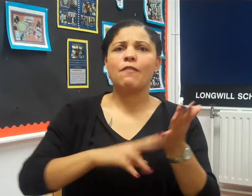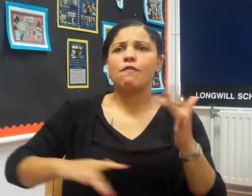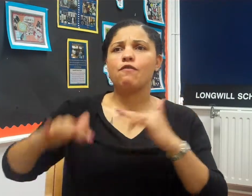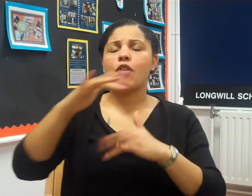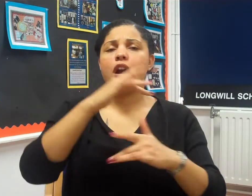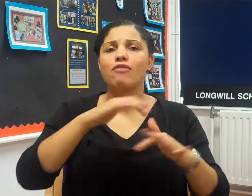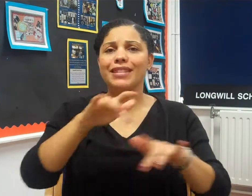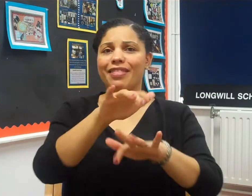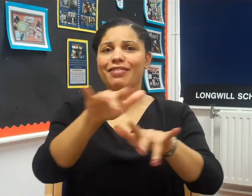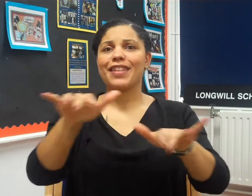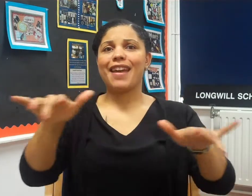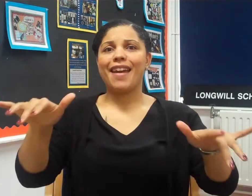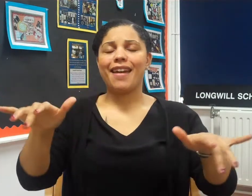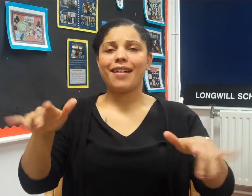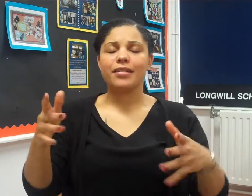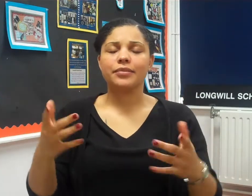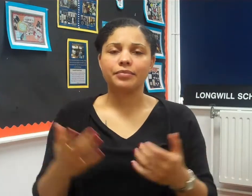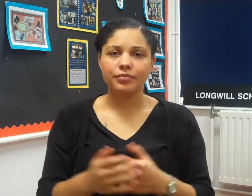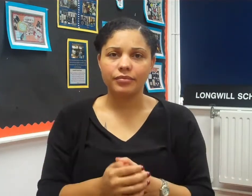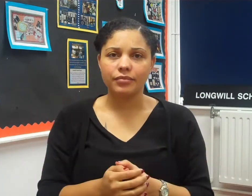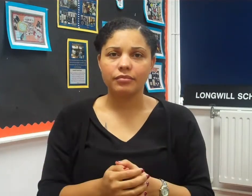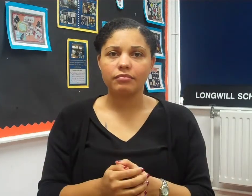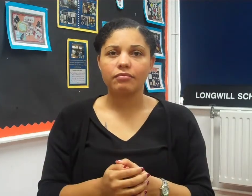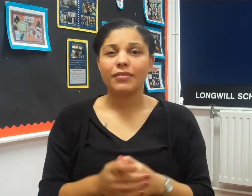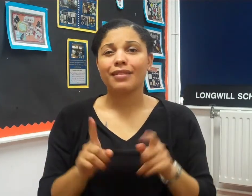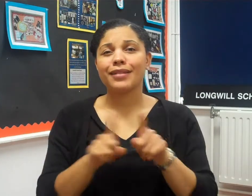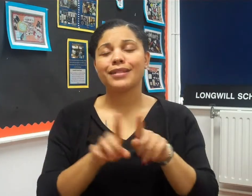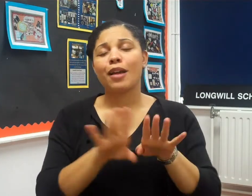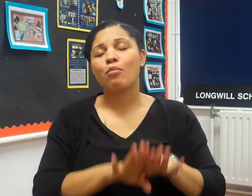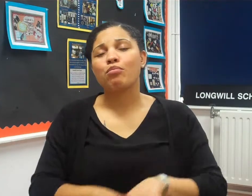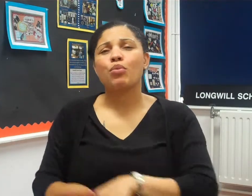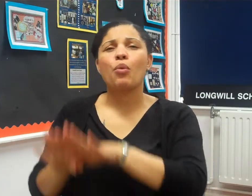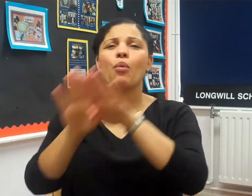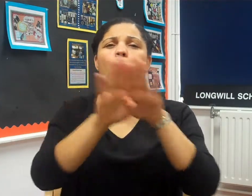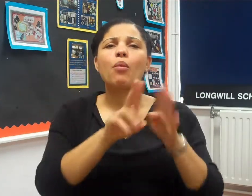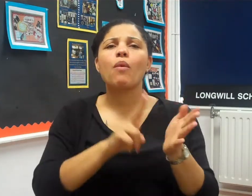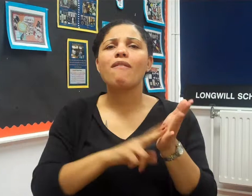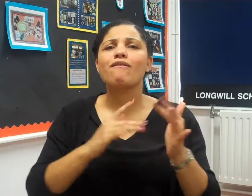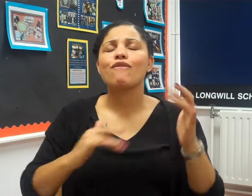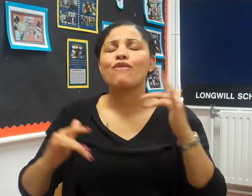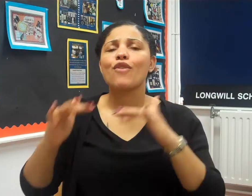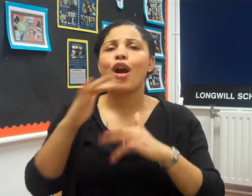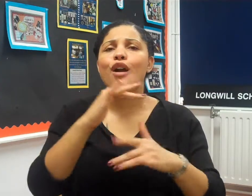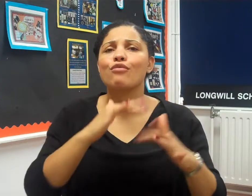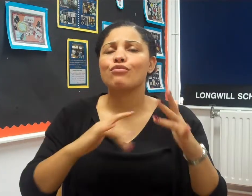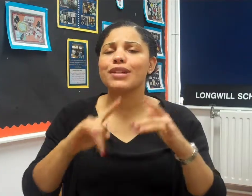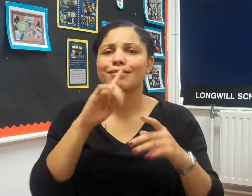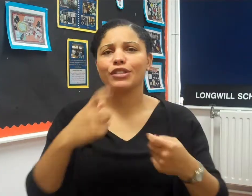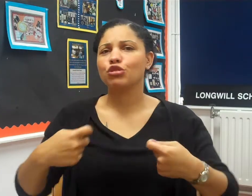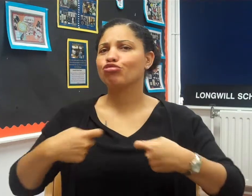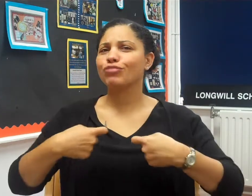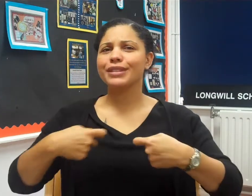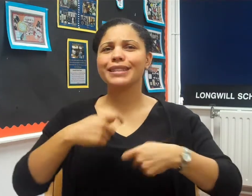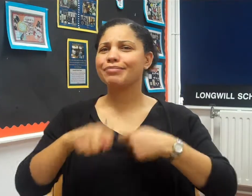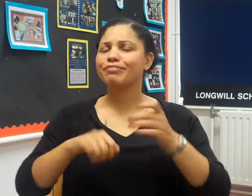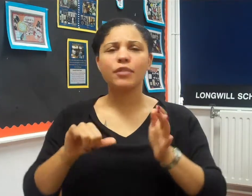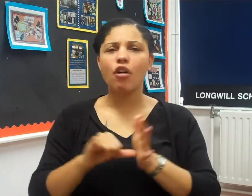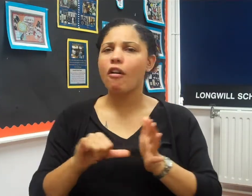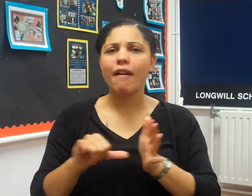area. As with almost all viruses, we have very little to treat flu, making vaccination the only practical and effective